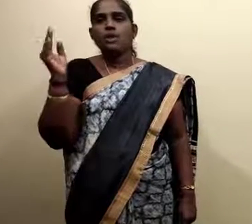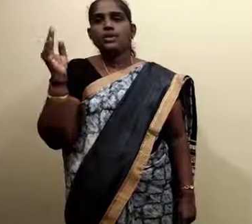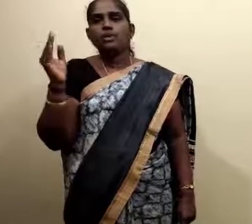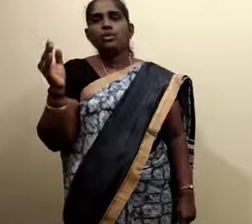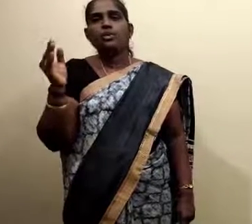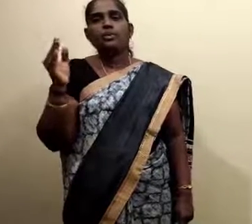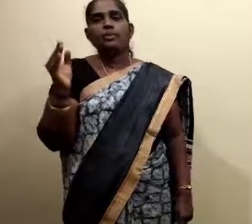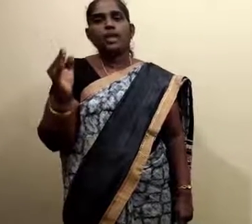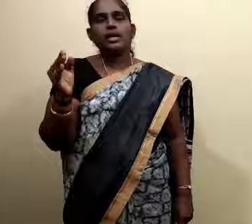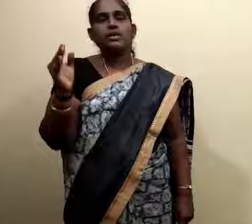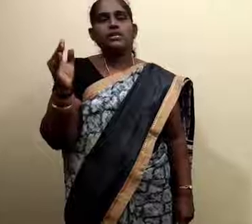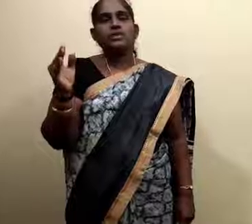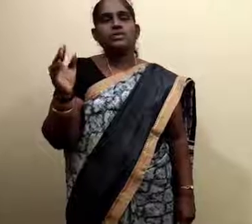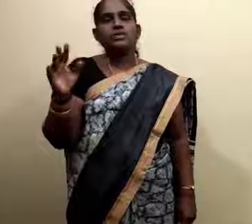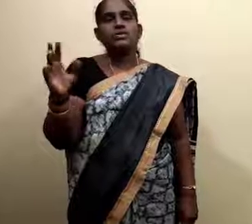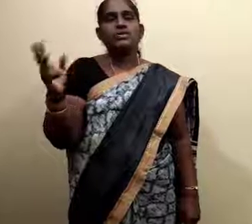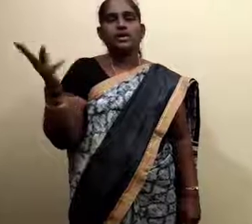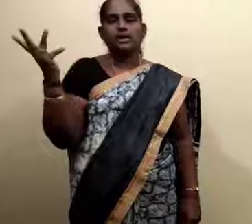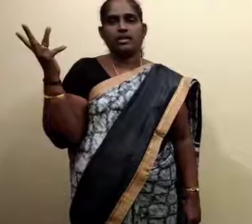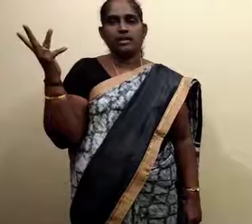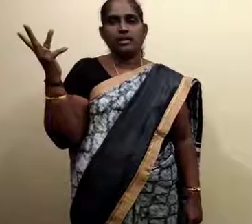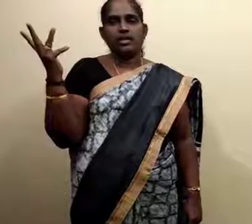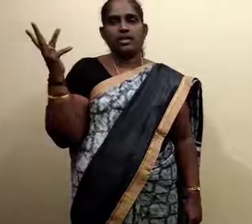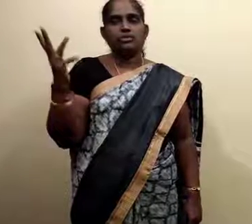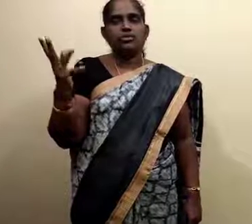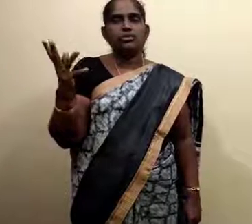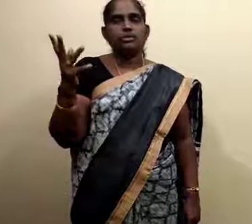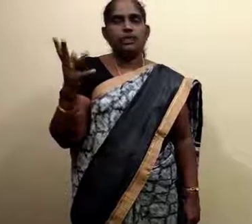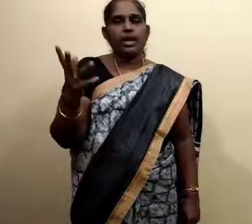Only two major ports were there.